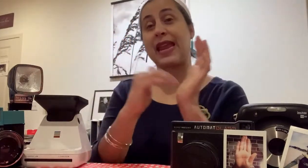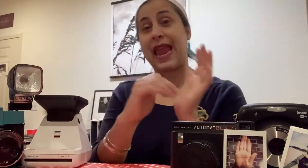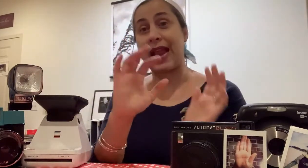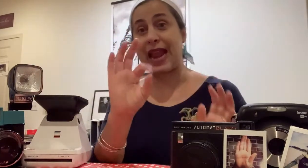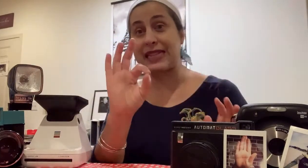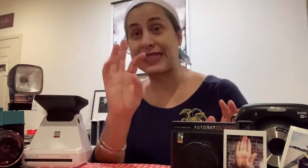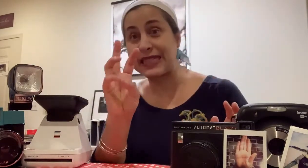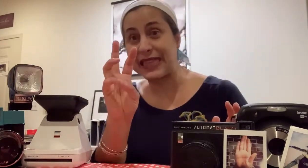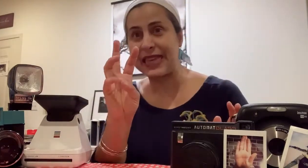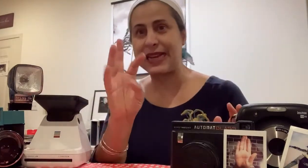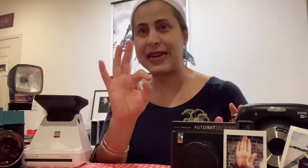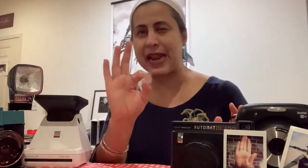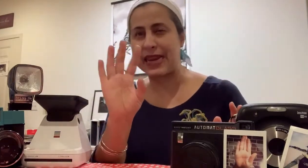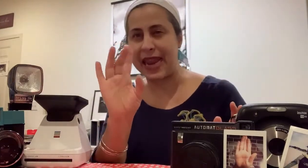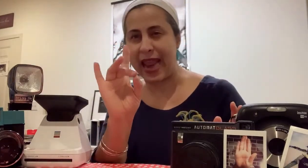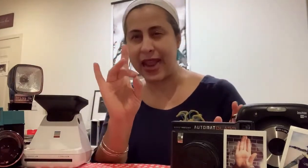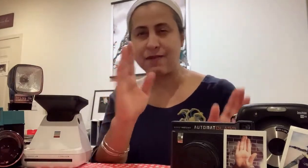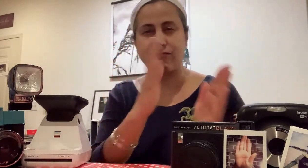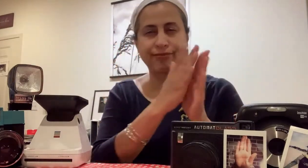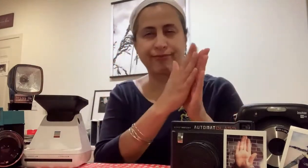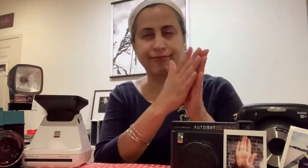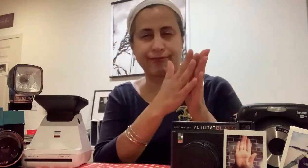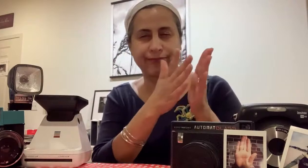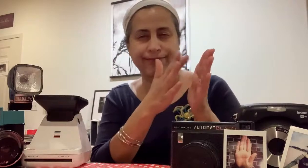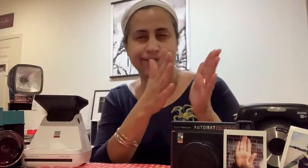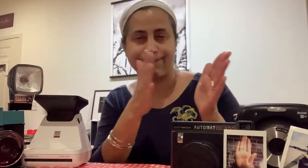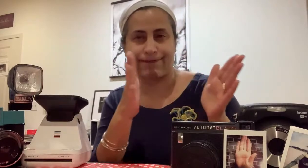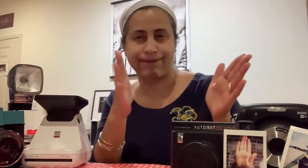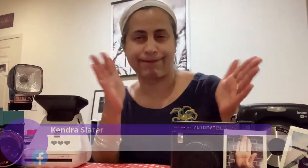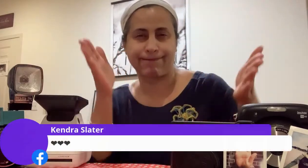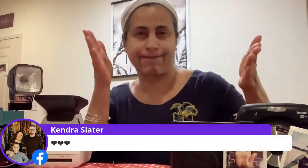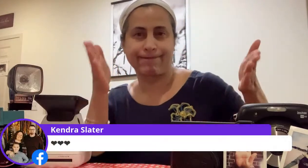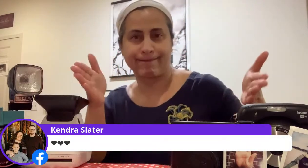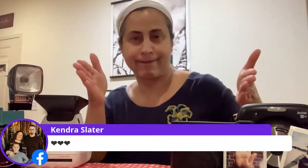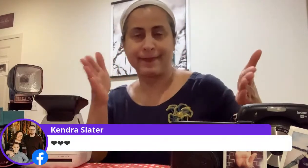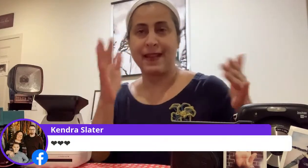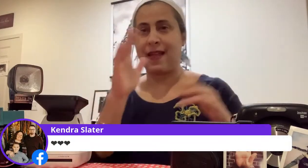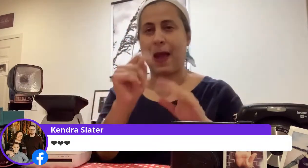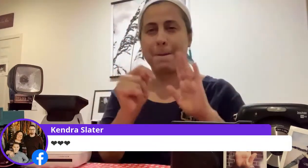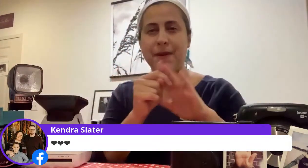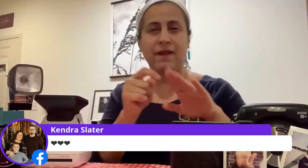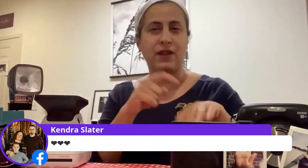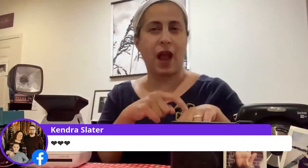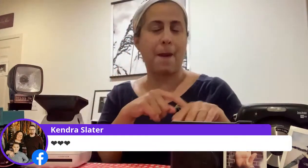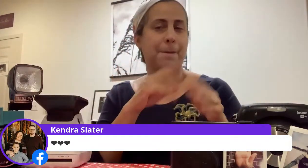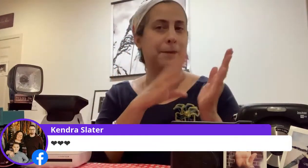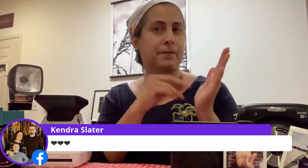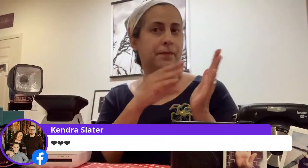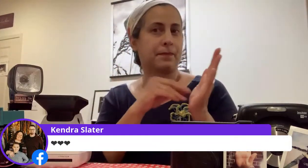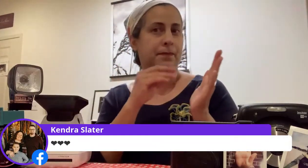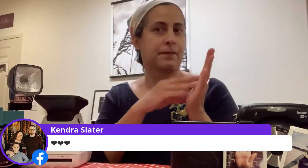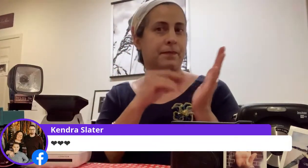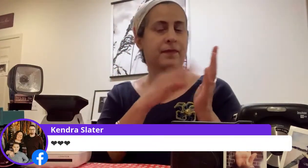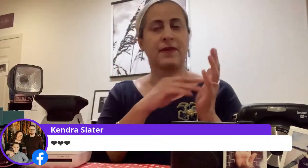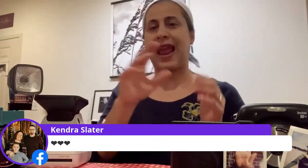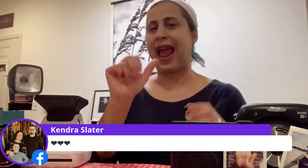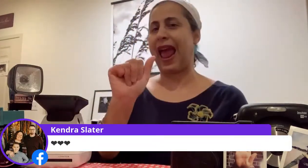1994, 1996, 98. That time frame is really when I started to study photography and develop